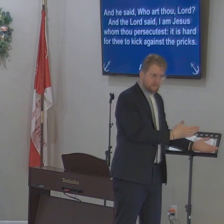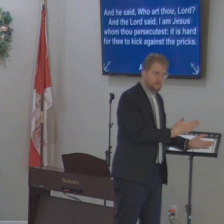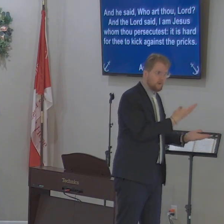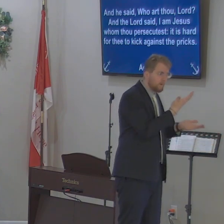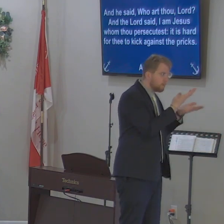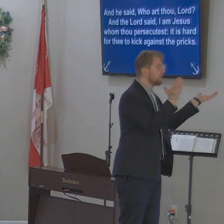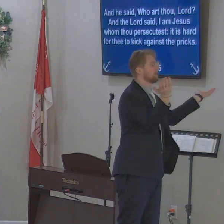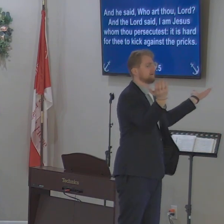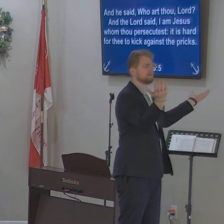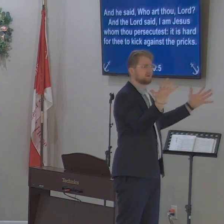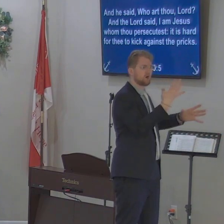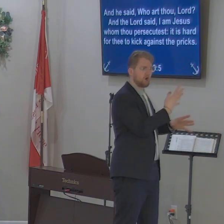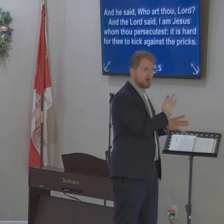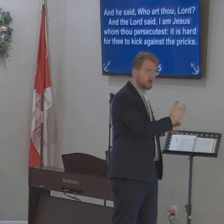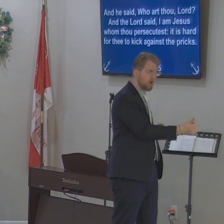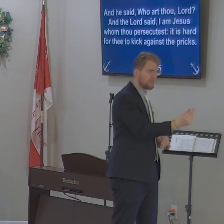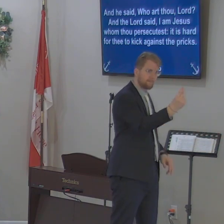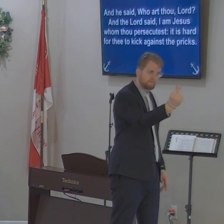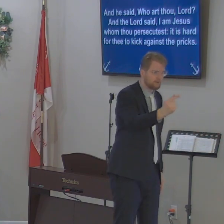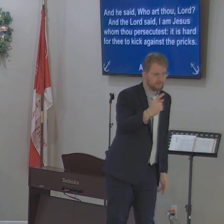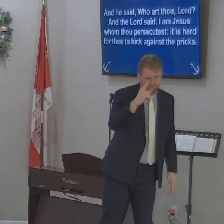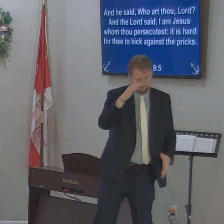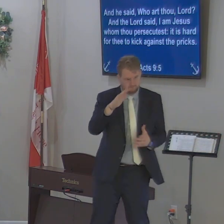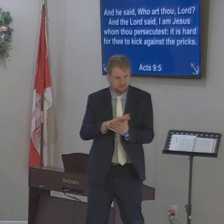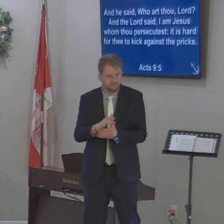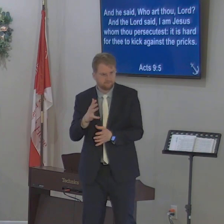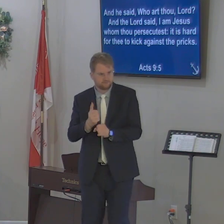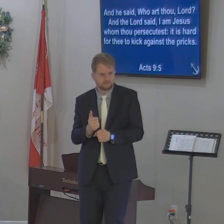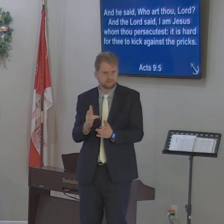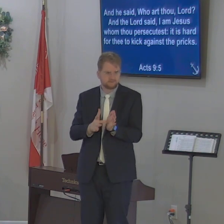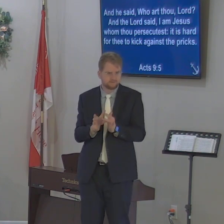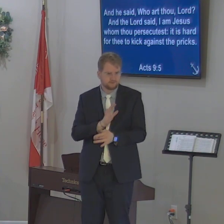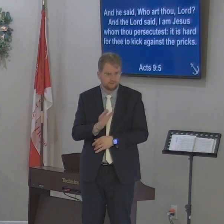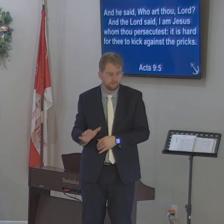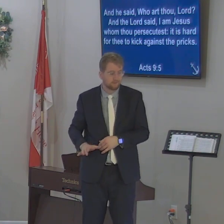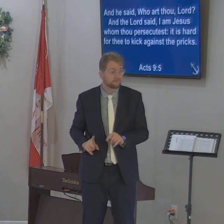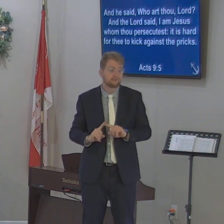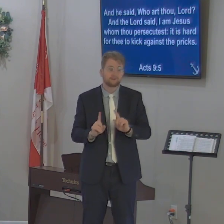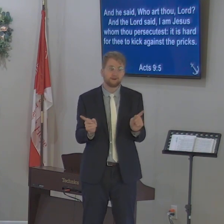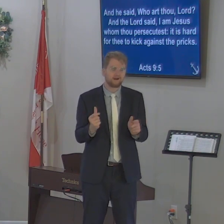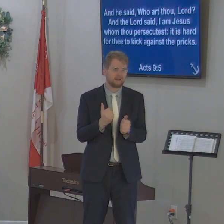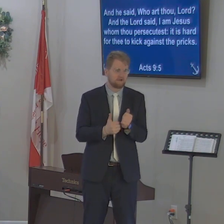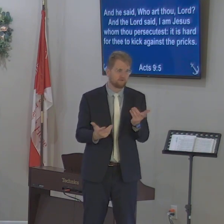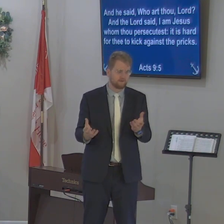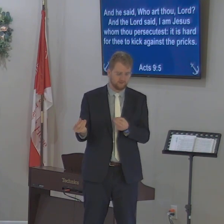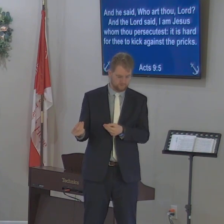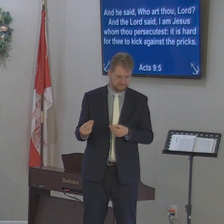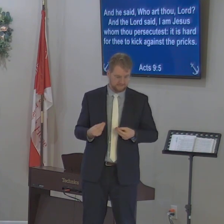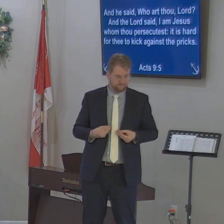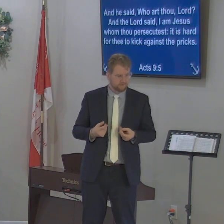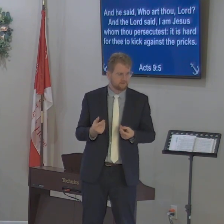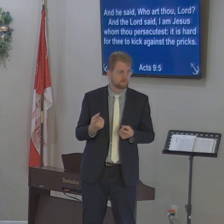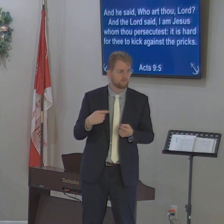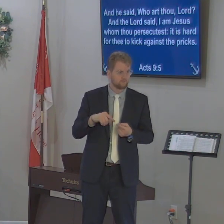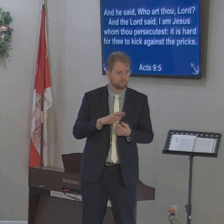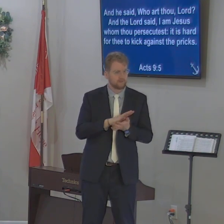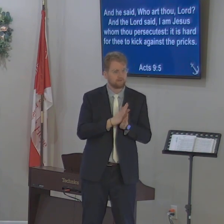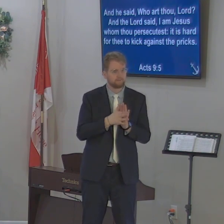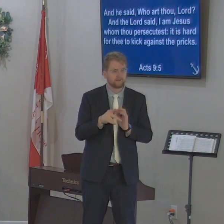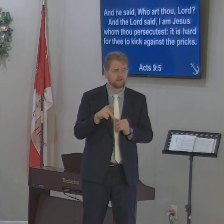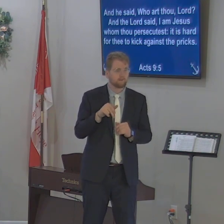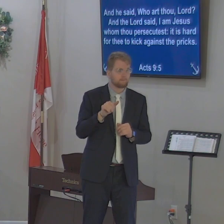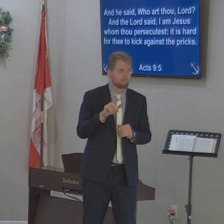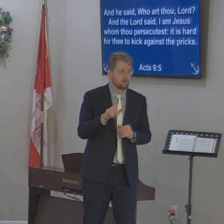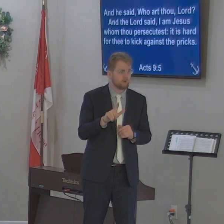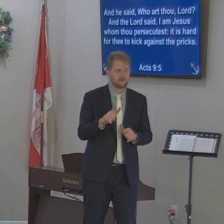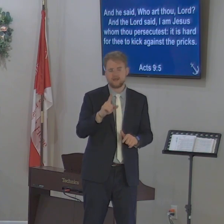gone the moment he trusted in Jesus Christ. But everything was given to Saul when he became Paul, as an everlasting life